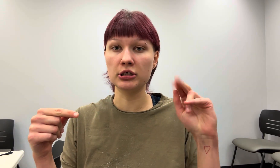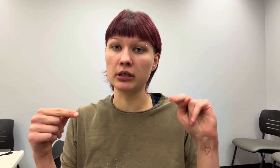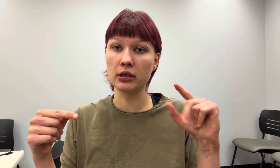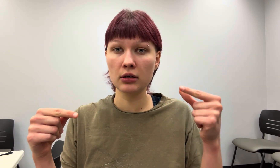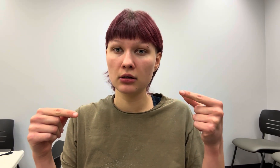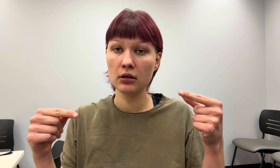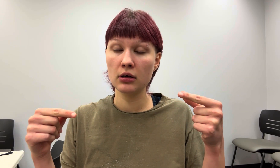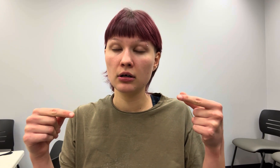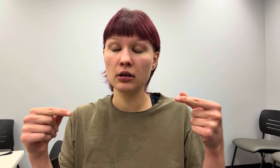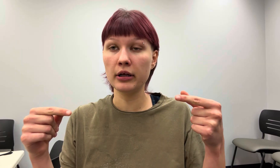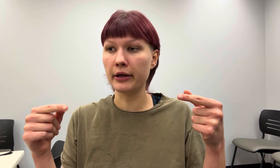gushing, like,